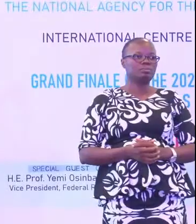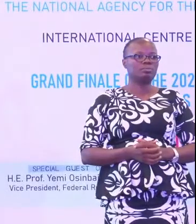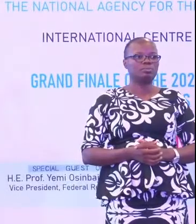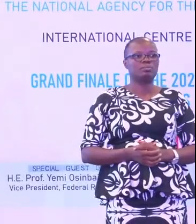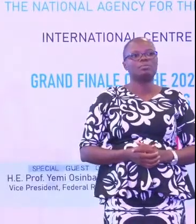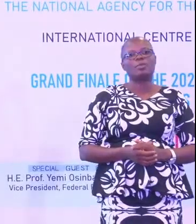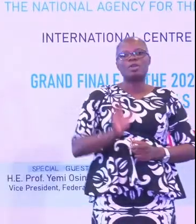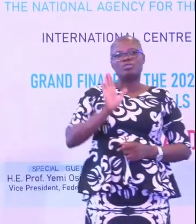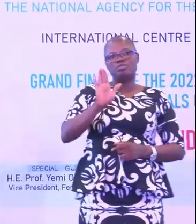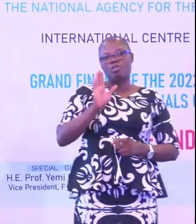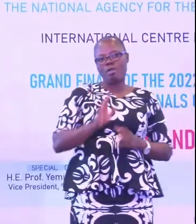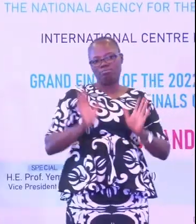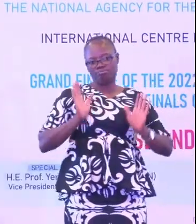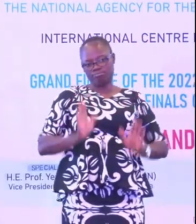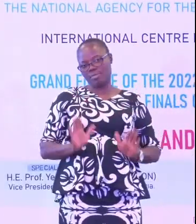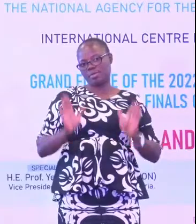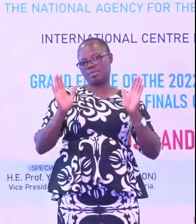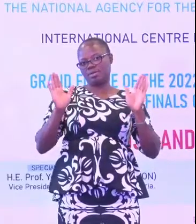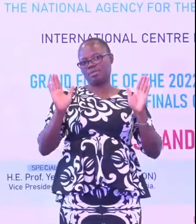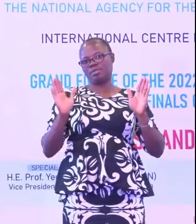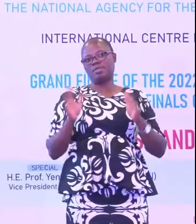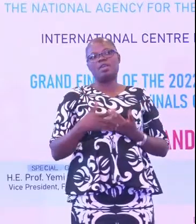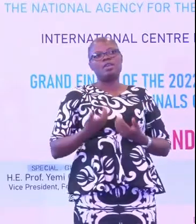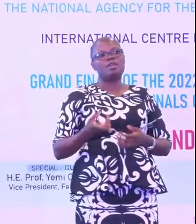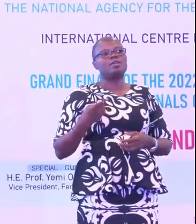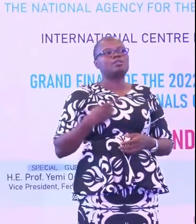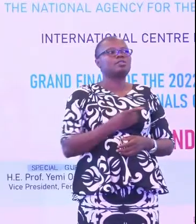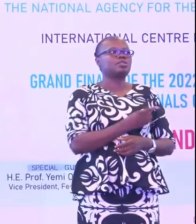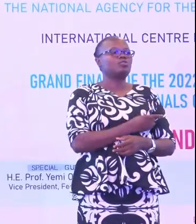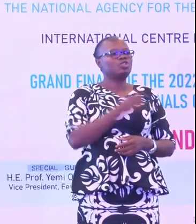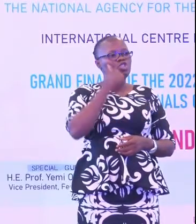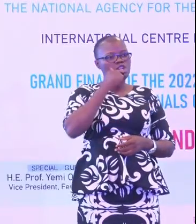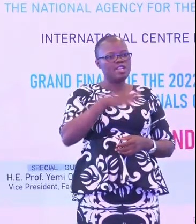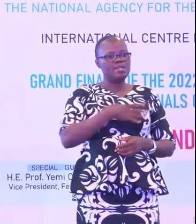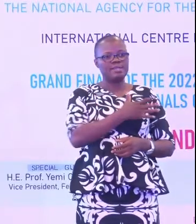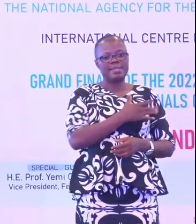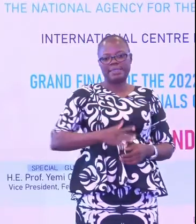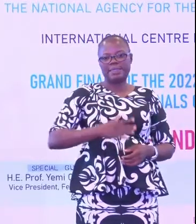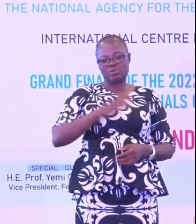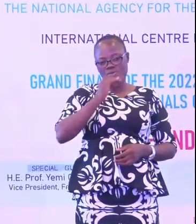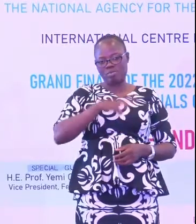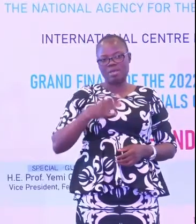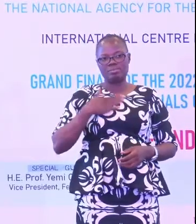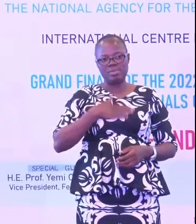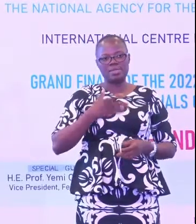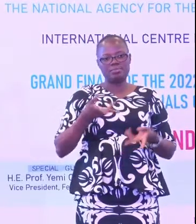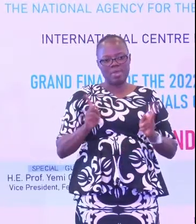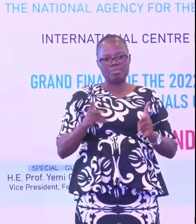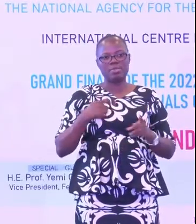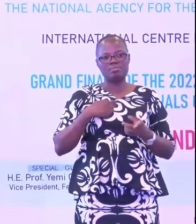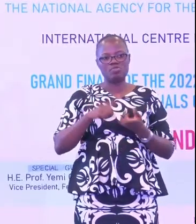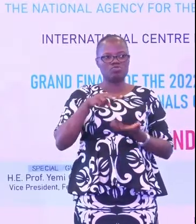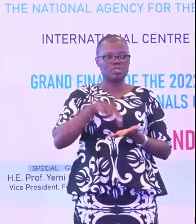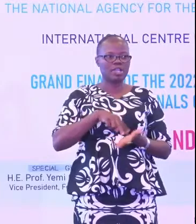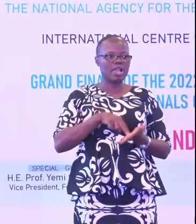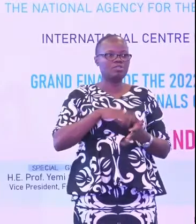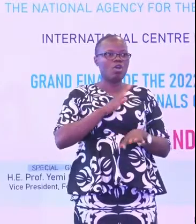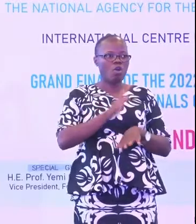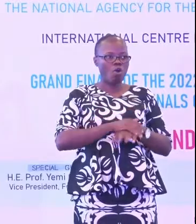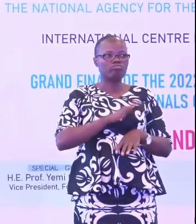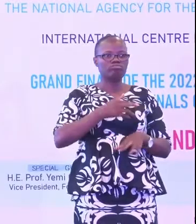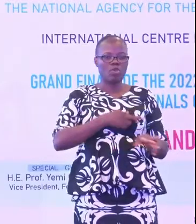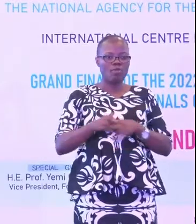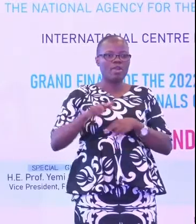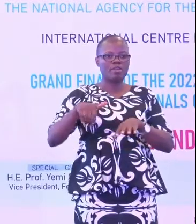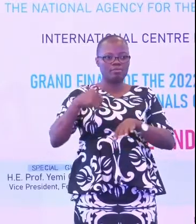Your Excellencies, distinguished ladies and gentlemen, please permit me to stand on the already